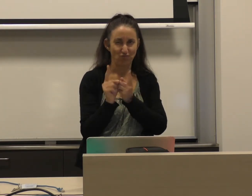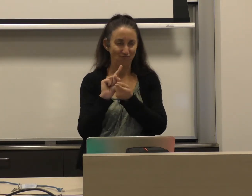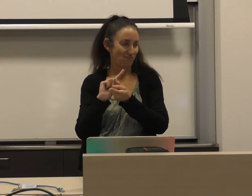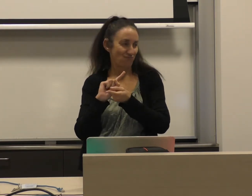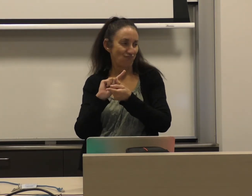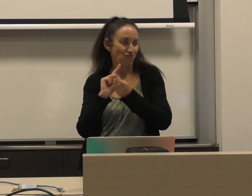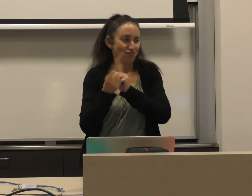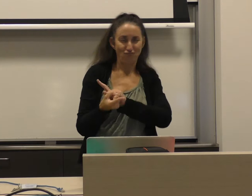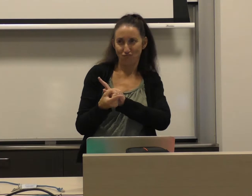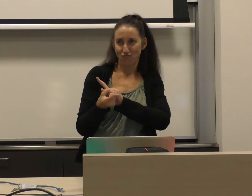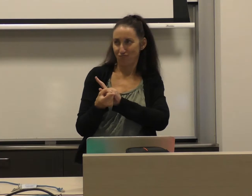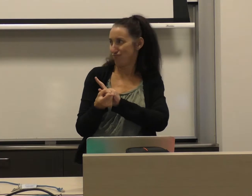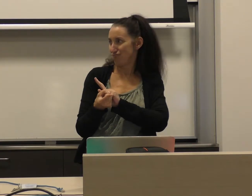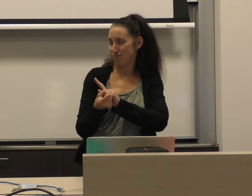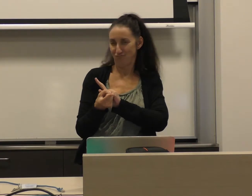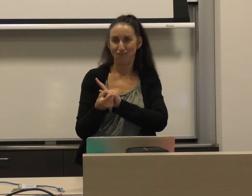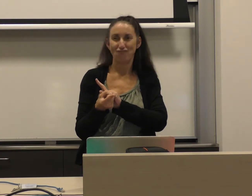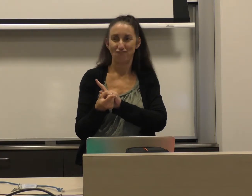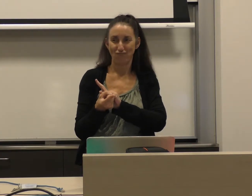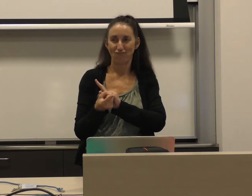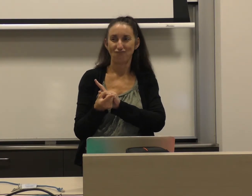If you're taking revenge on someone, you purse your lips.